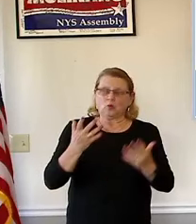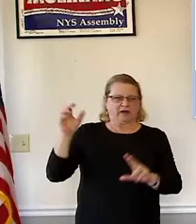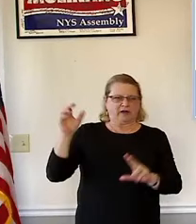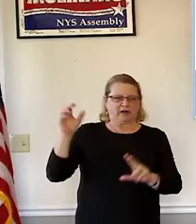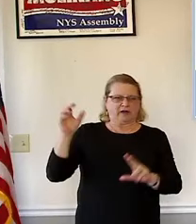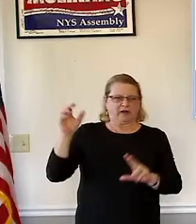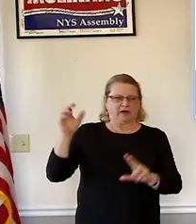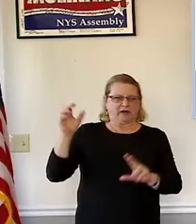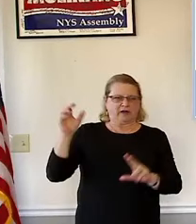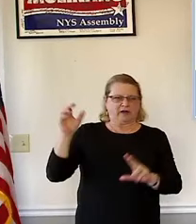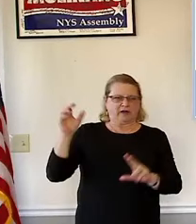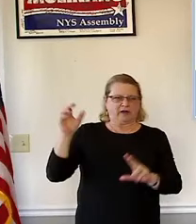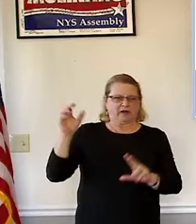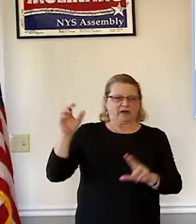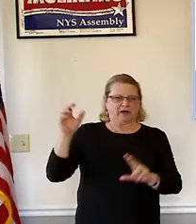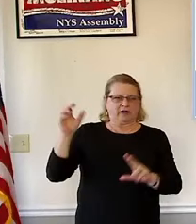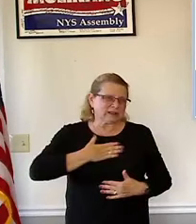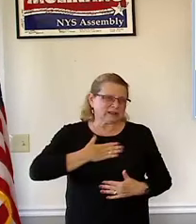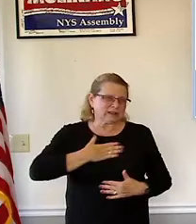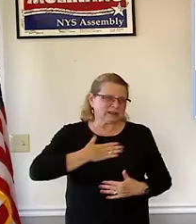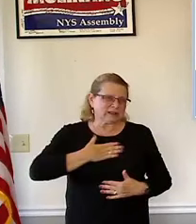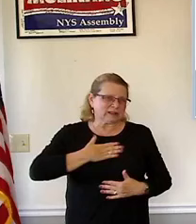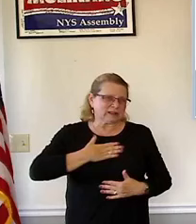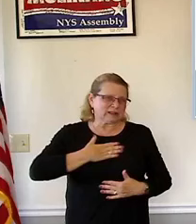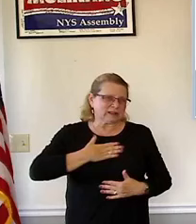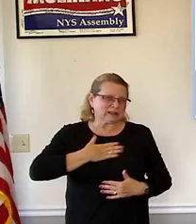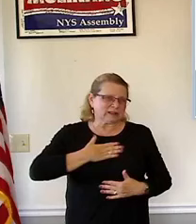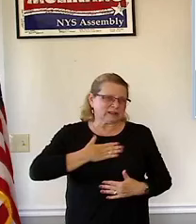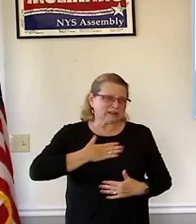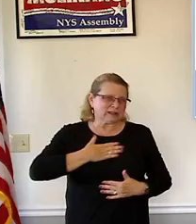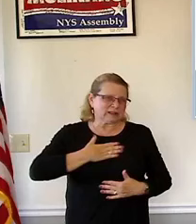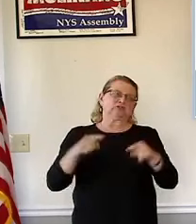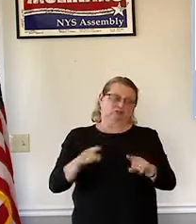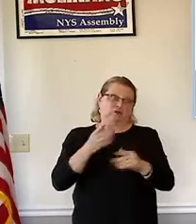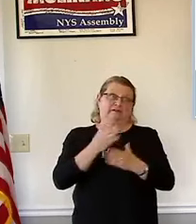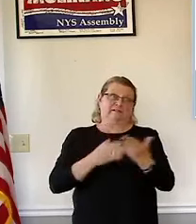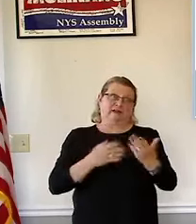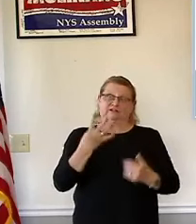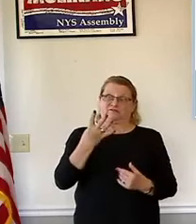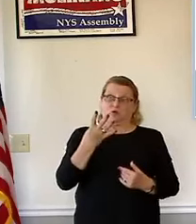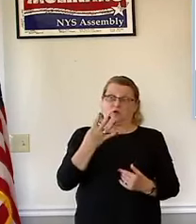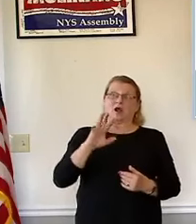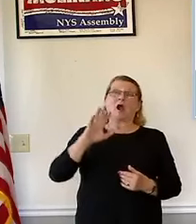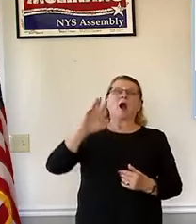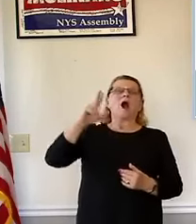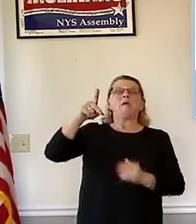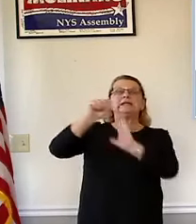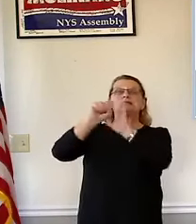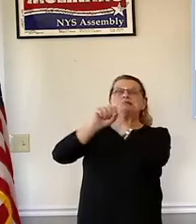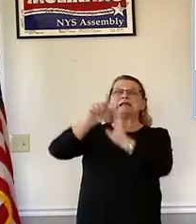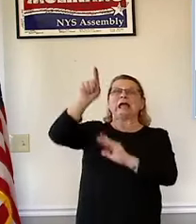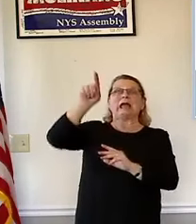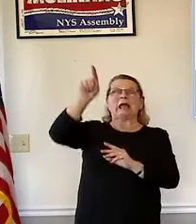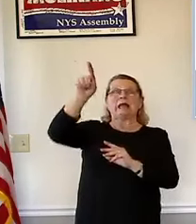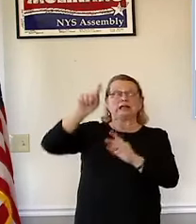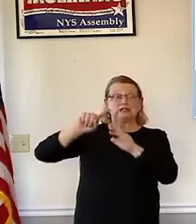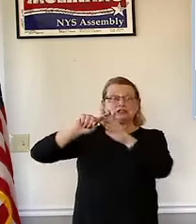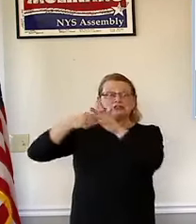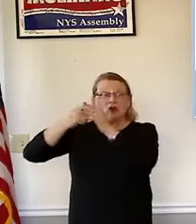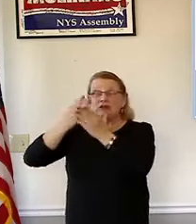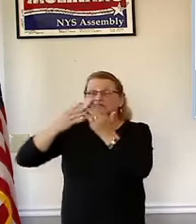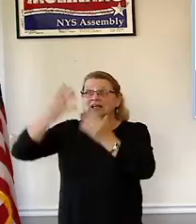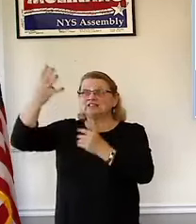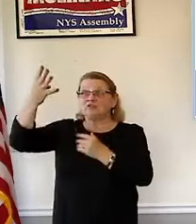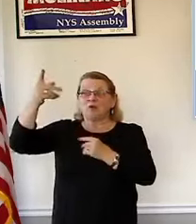So we're hopeful that they will be able to open with phase four. But upstate, when they're entering phase four this week, they're being told they